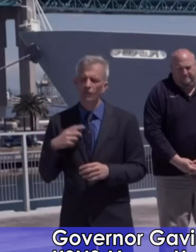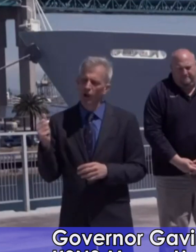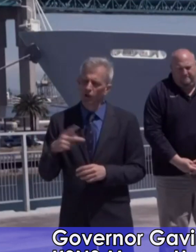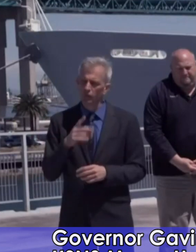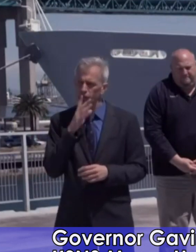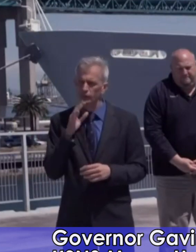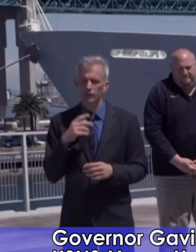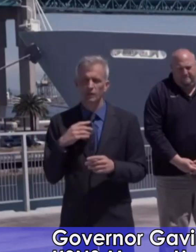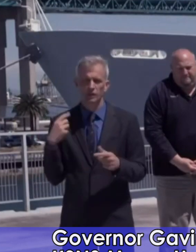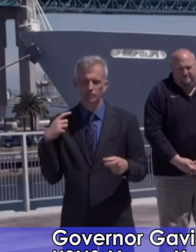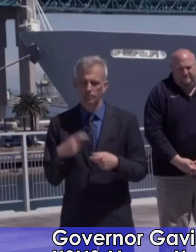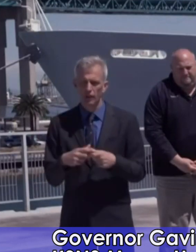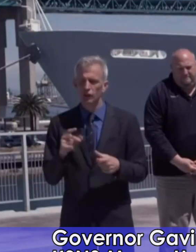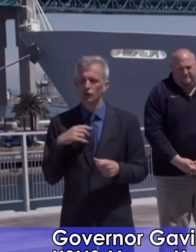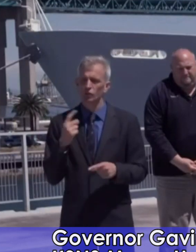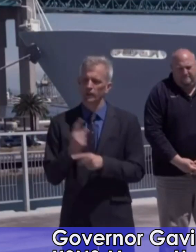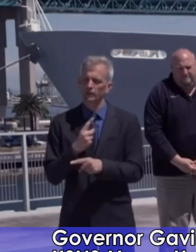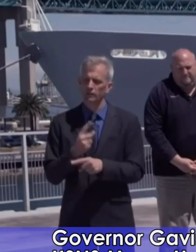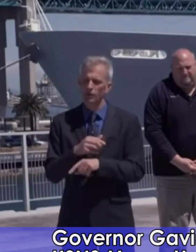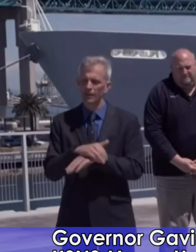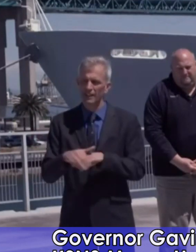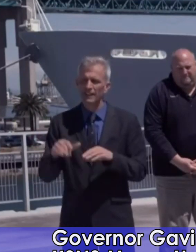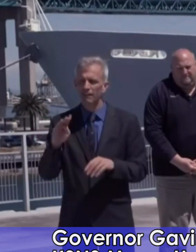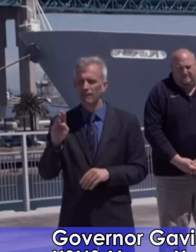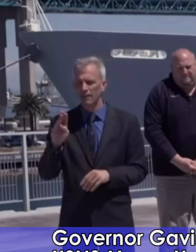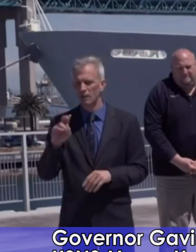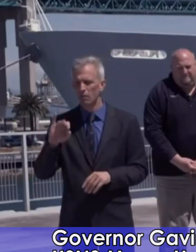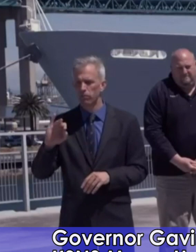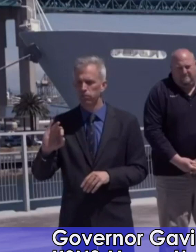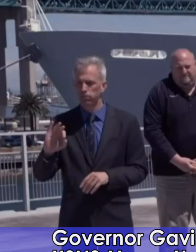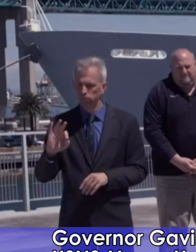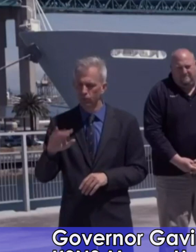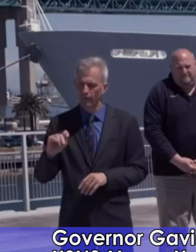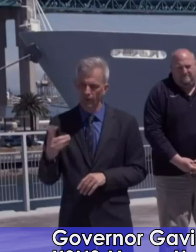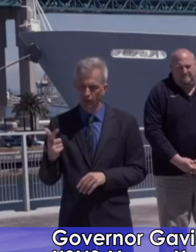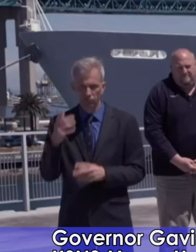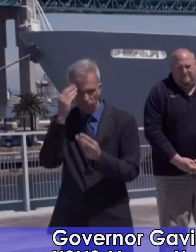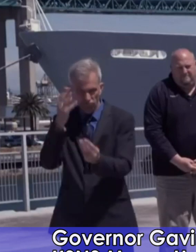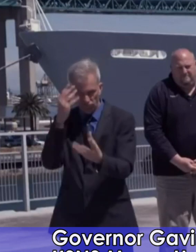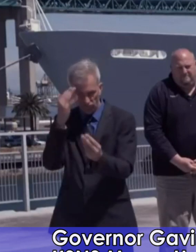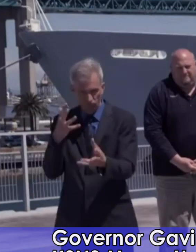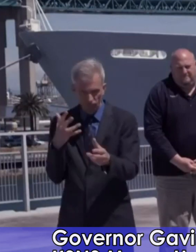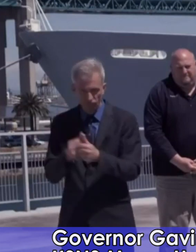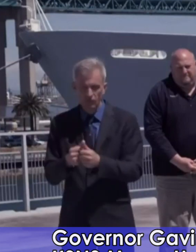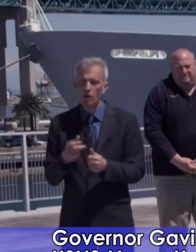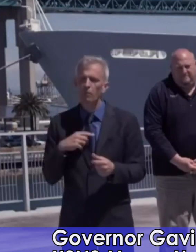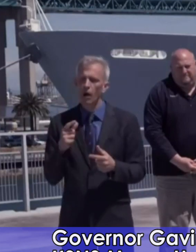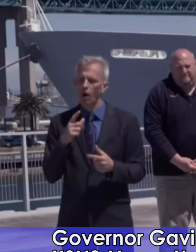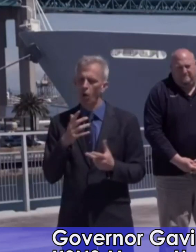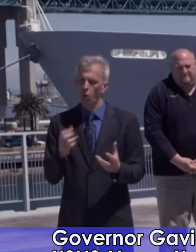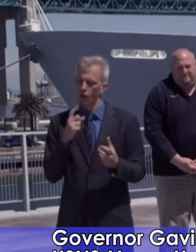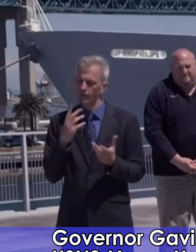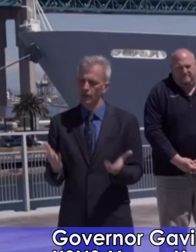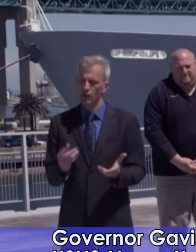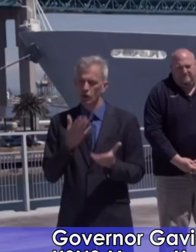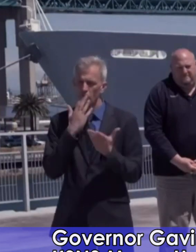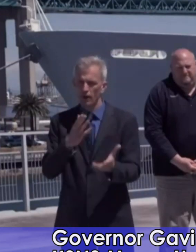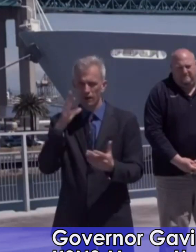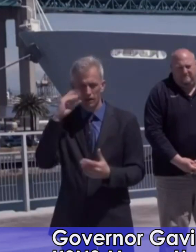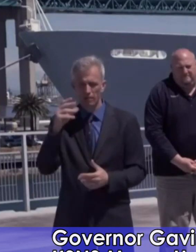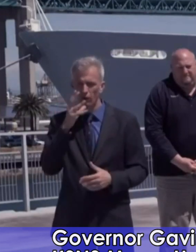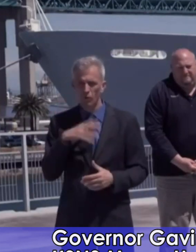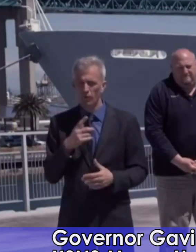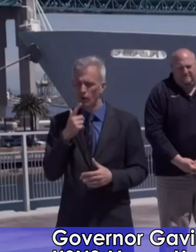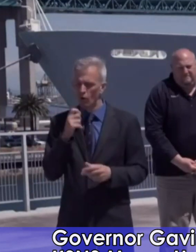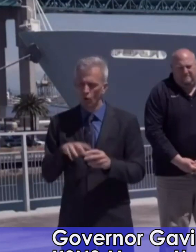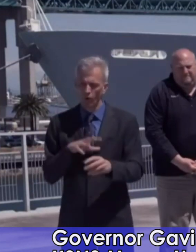words in Spanish, and I'll do my usual evening briefing, but I wanted to be here to welcome those men and women and to thank them and everybody who had a hand. But let me turn it